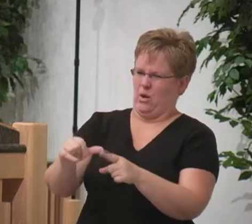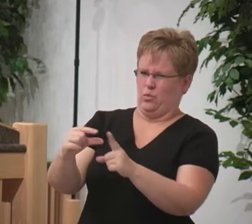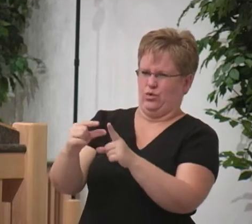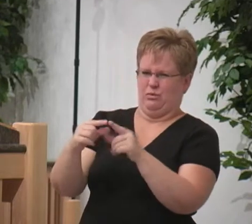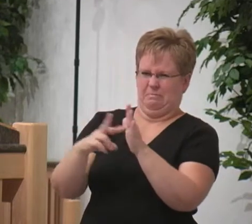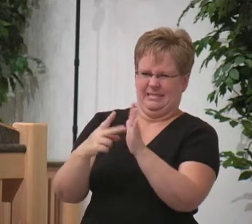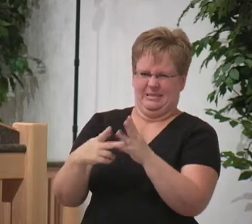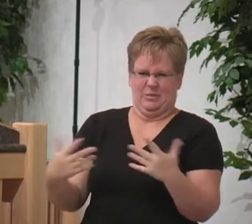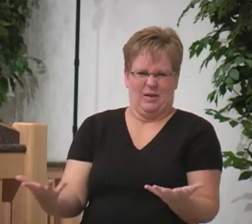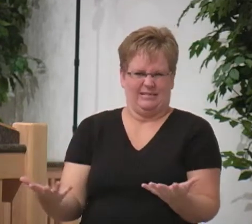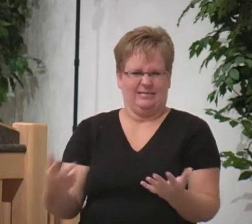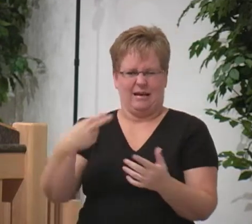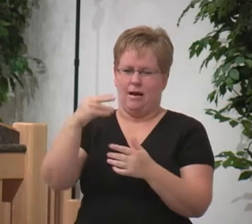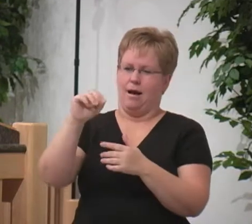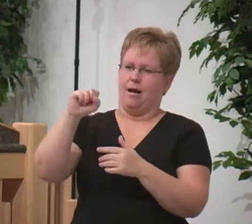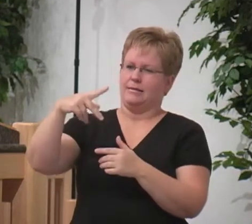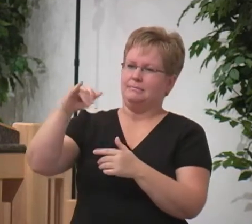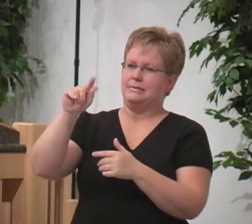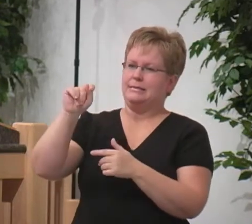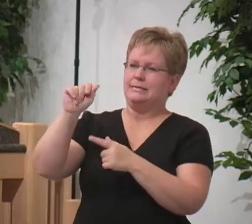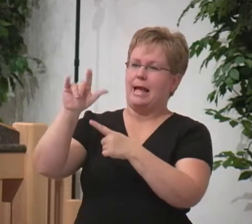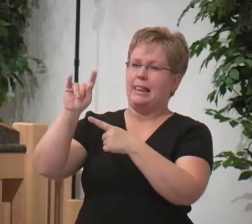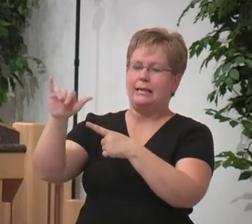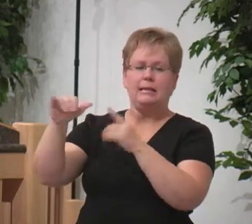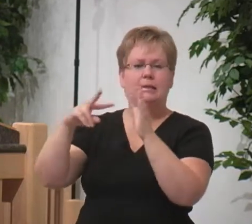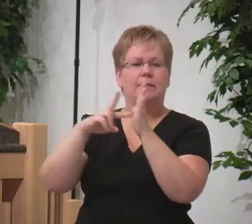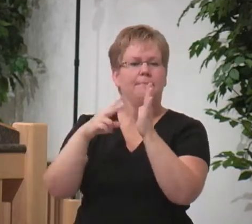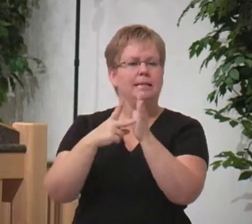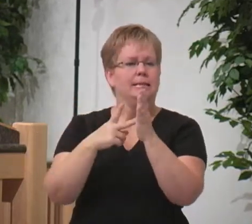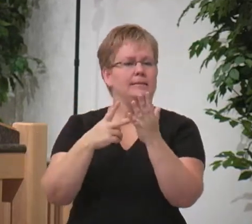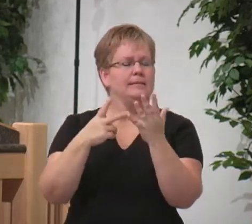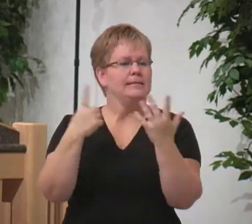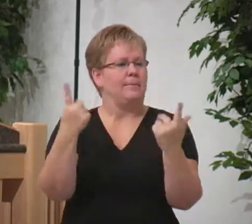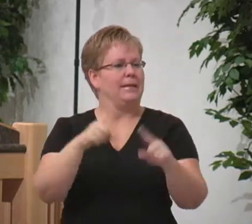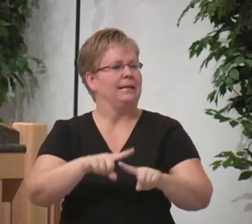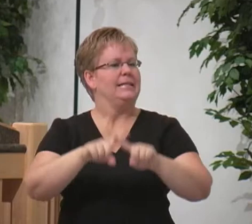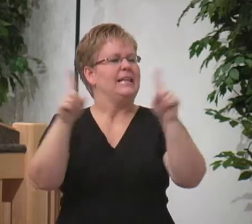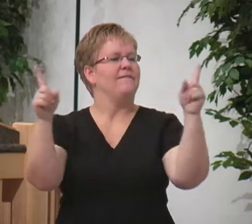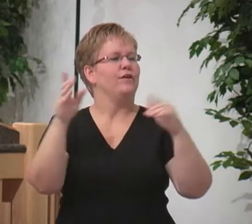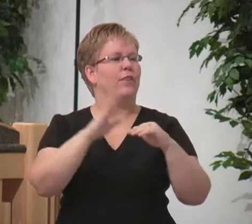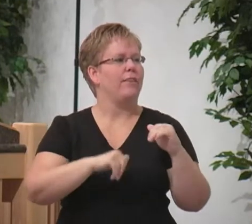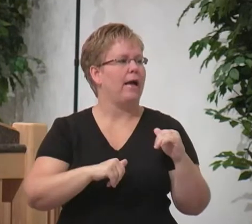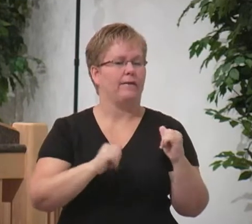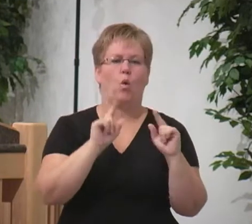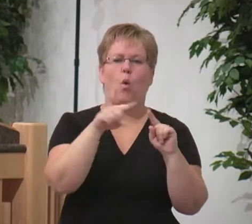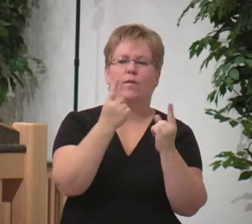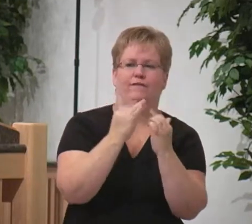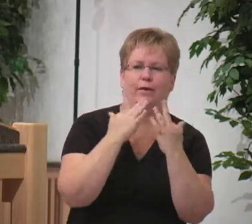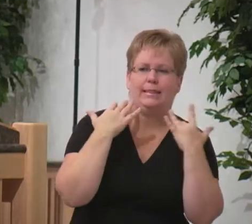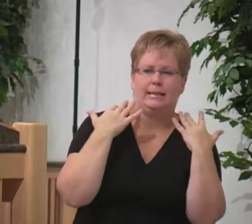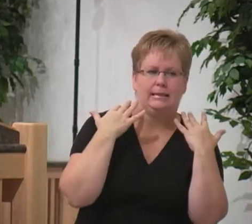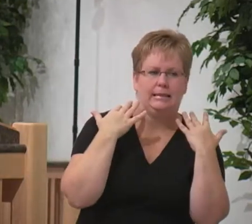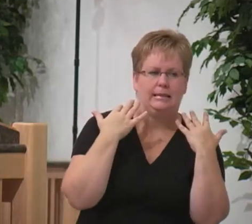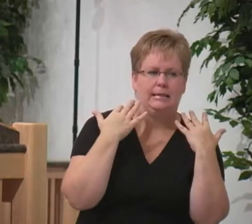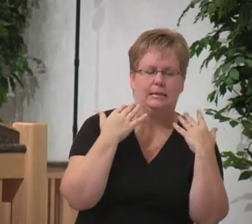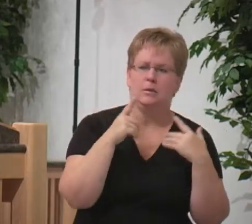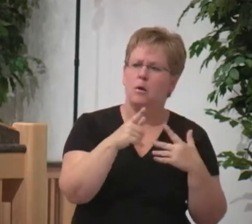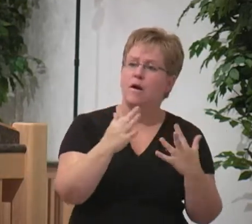about hospitality as being something that is different than friendliness. Friendliness, if I want to